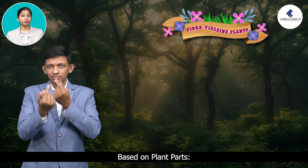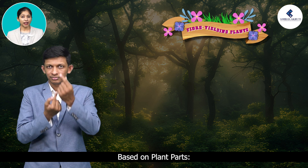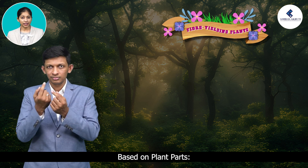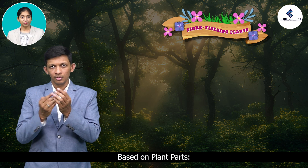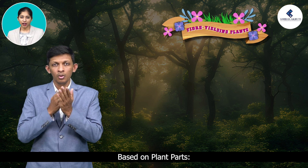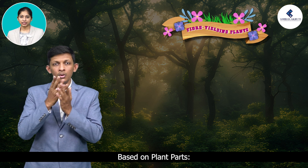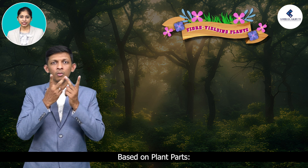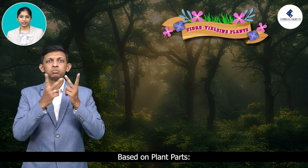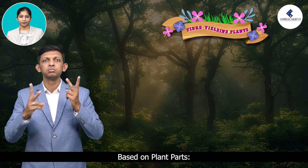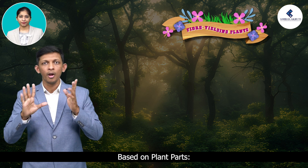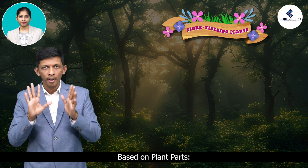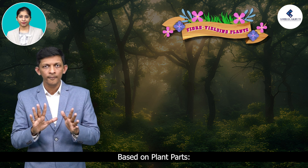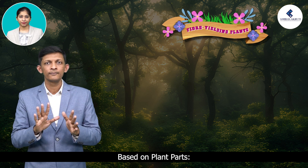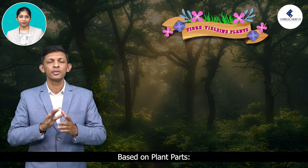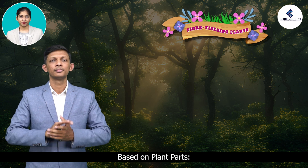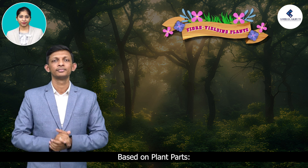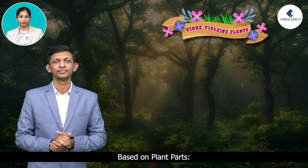Based on plant parts.